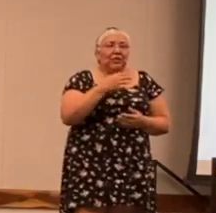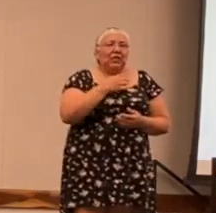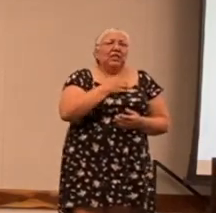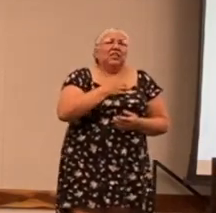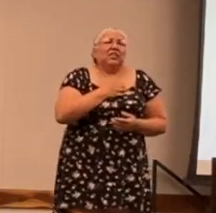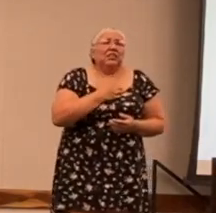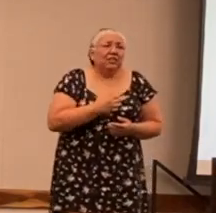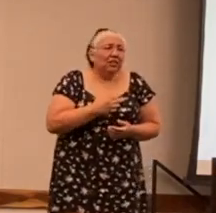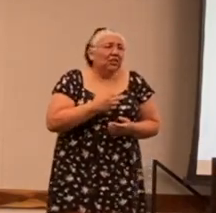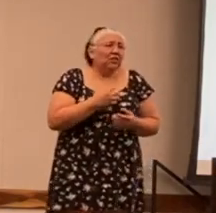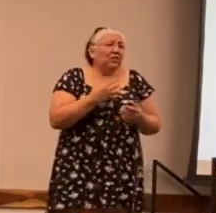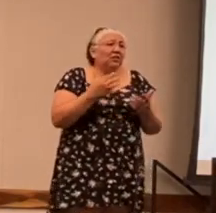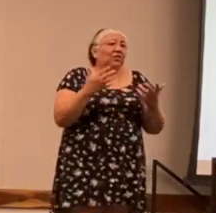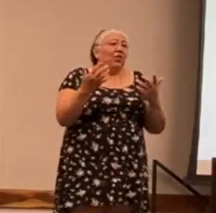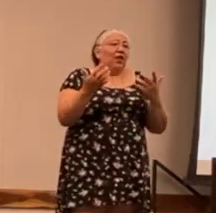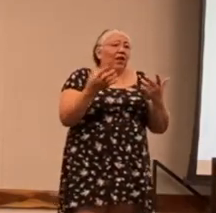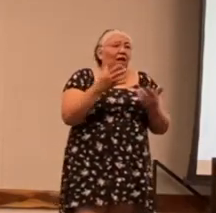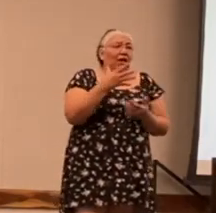hungry